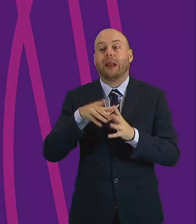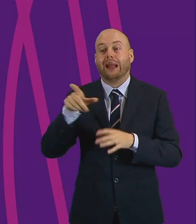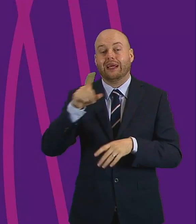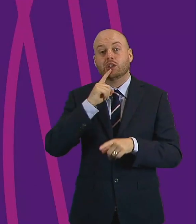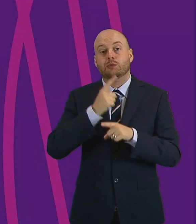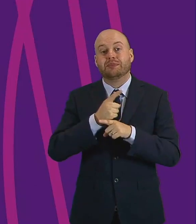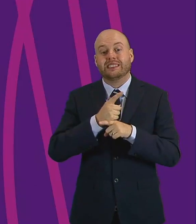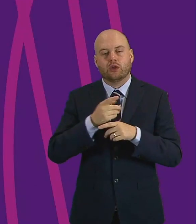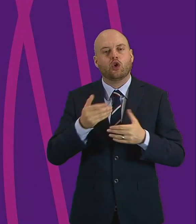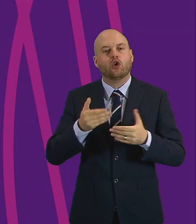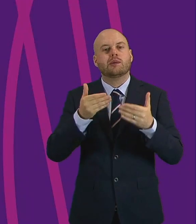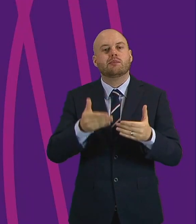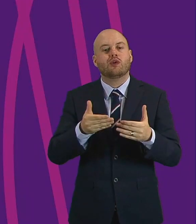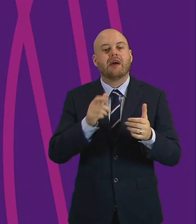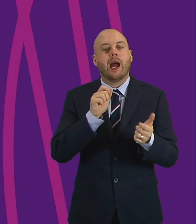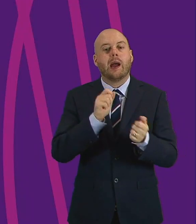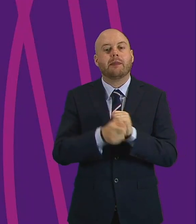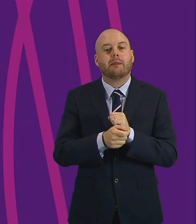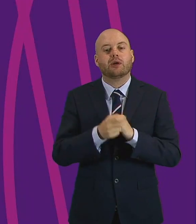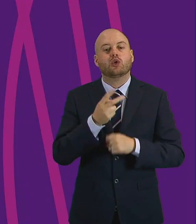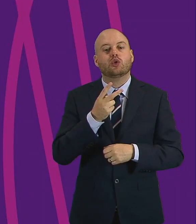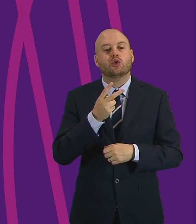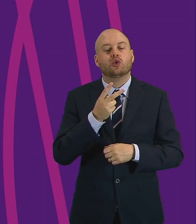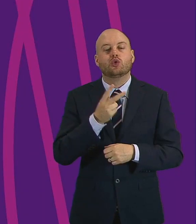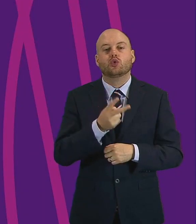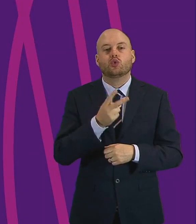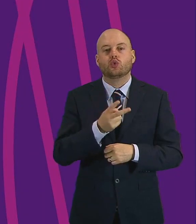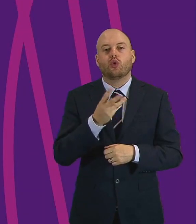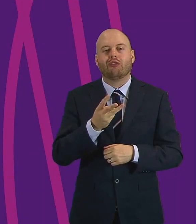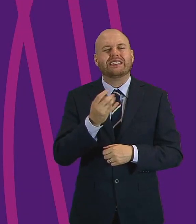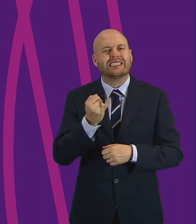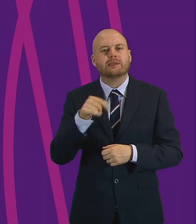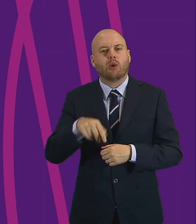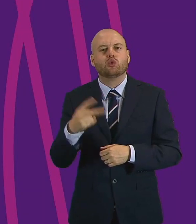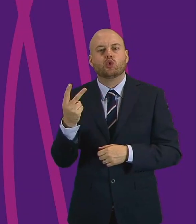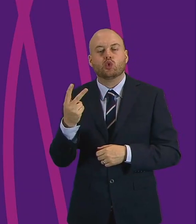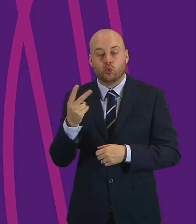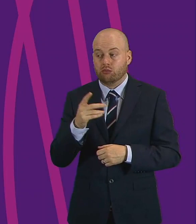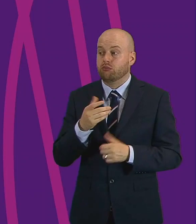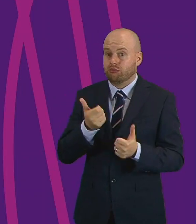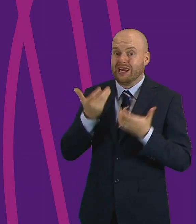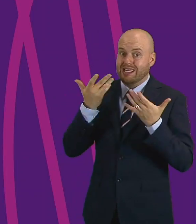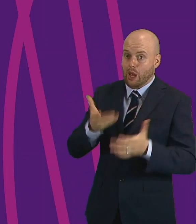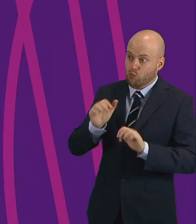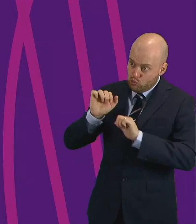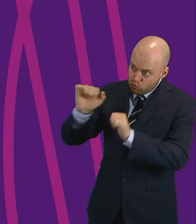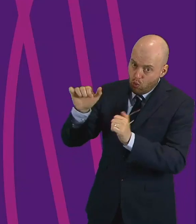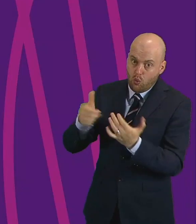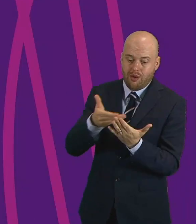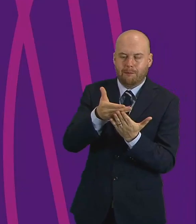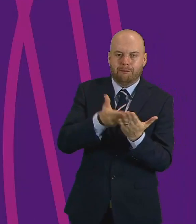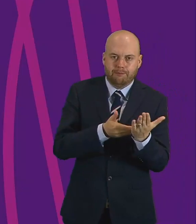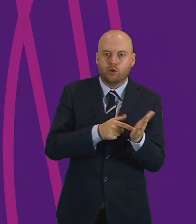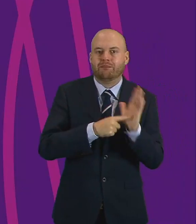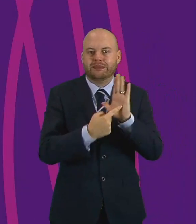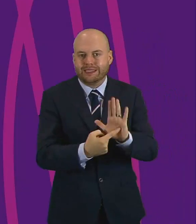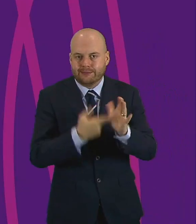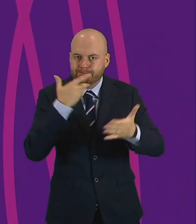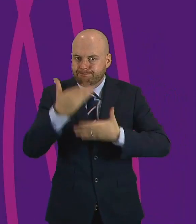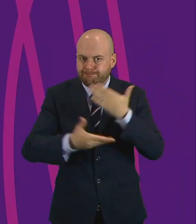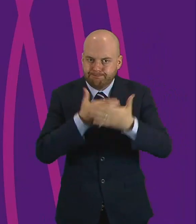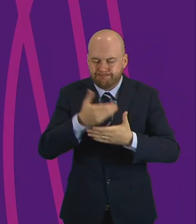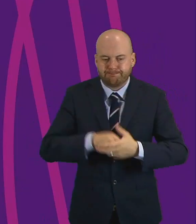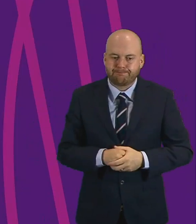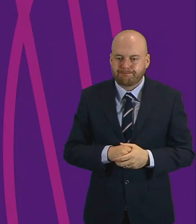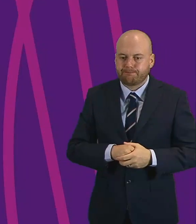Amendment 22033.2. Ms Bailey, 6 minutes, please. Thank you very much, Presiding Officer. It's fair to say that the implications of the COVID-19 pandemic